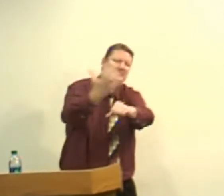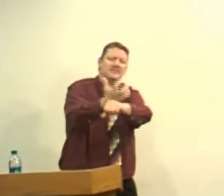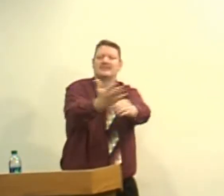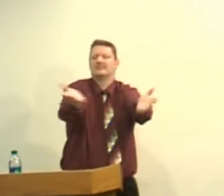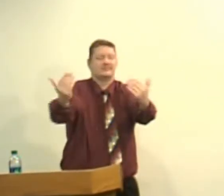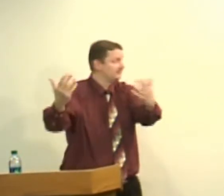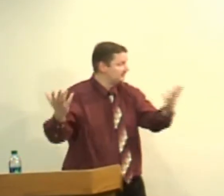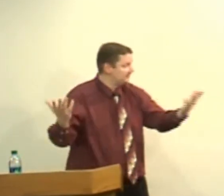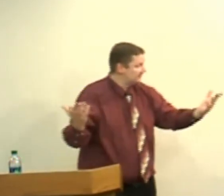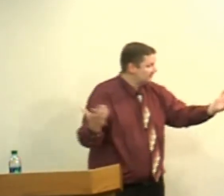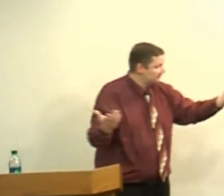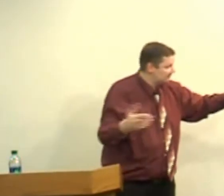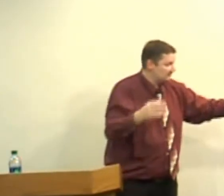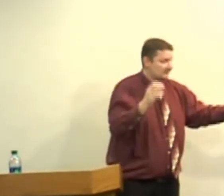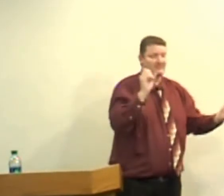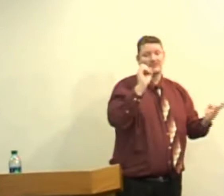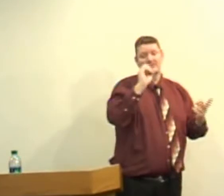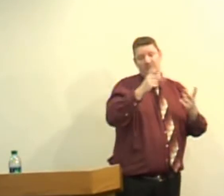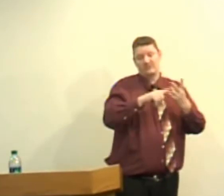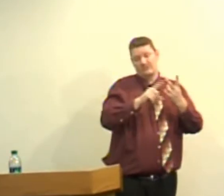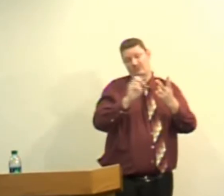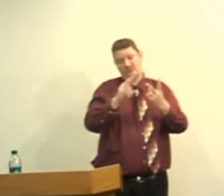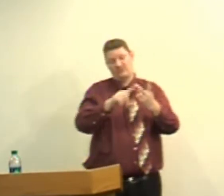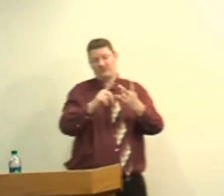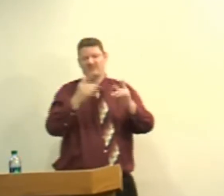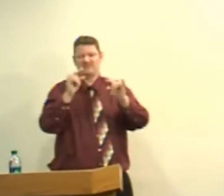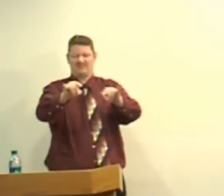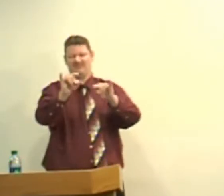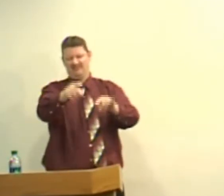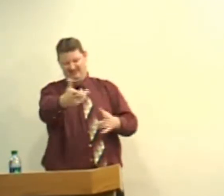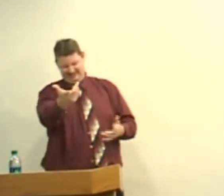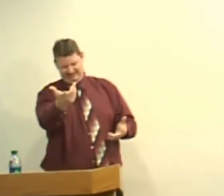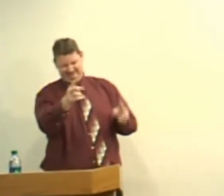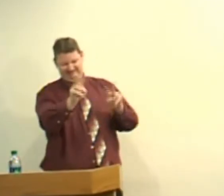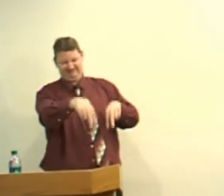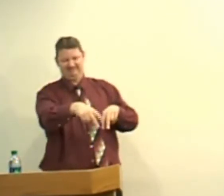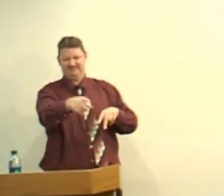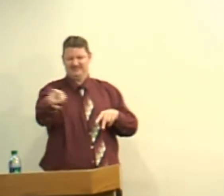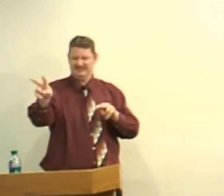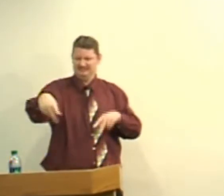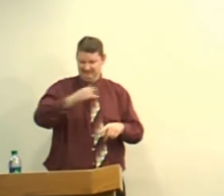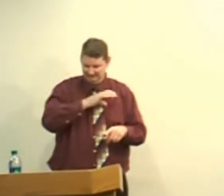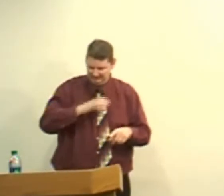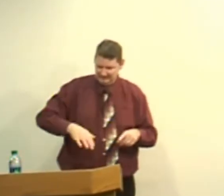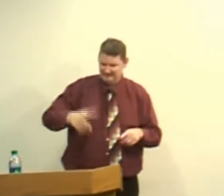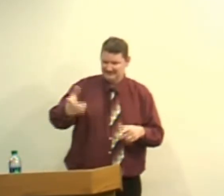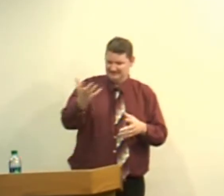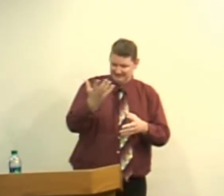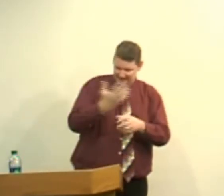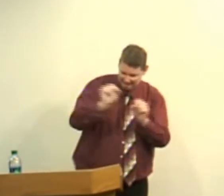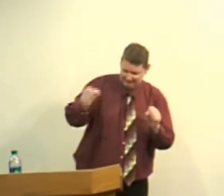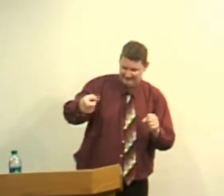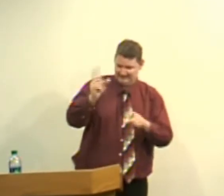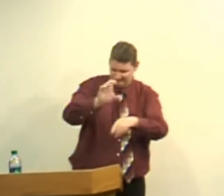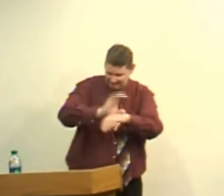they'll beg you. They'll say, come on. Come to this. Or, you know, what else do they do? If they're successful at that, then they will mock you.